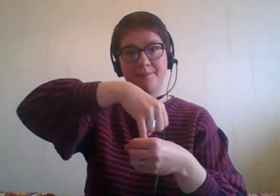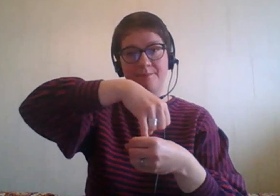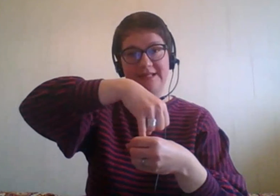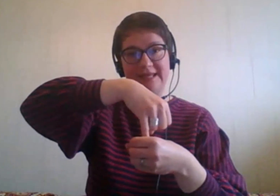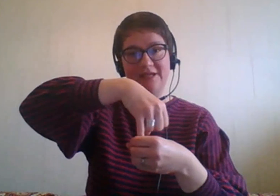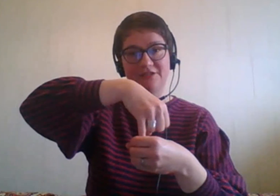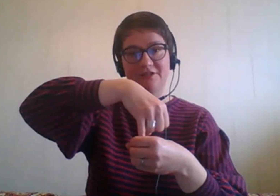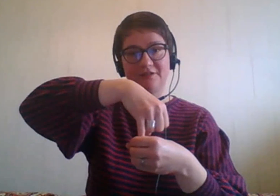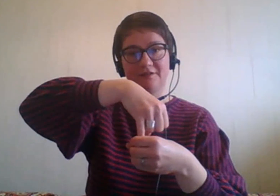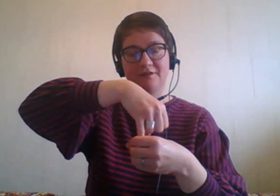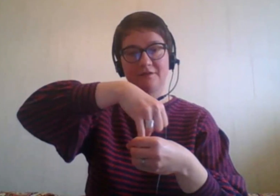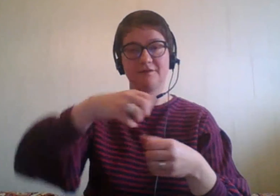Medication,